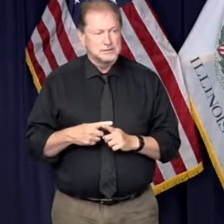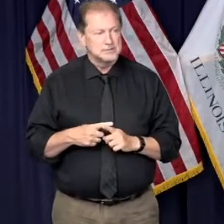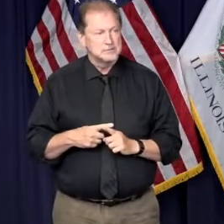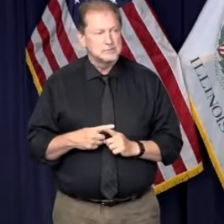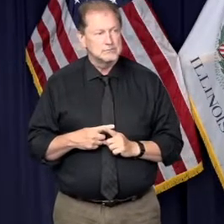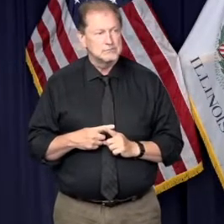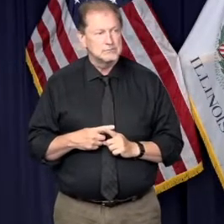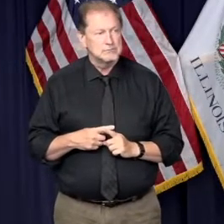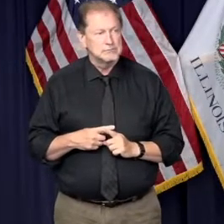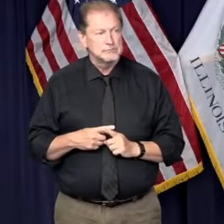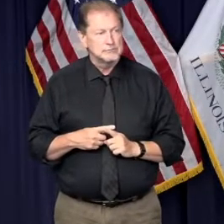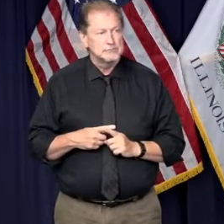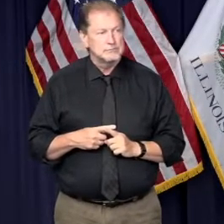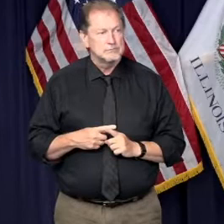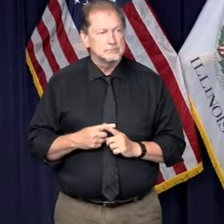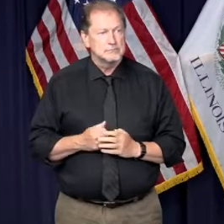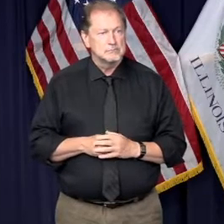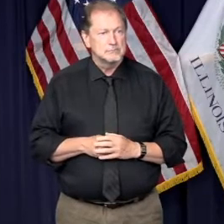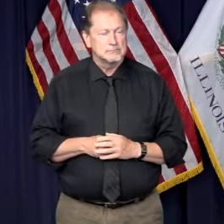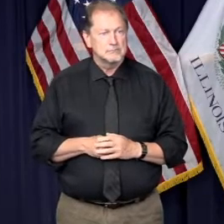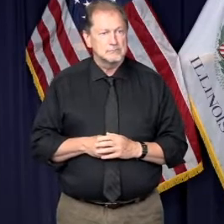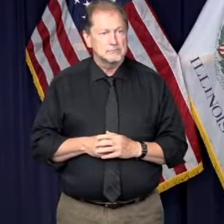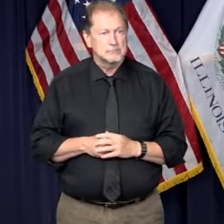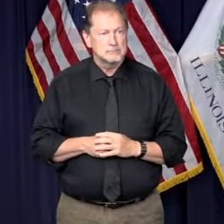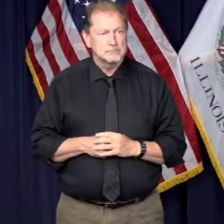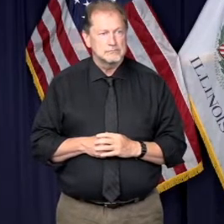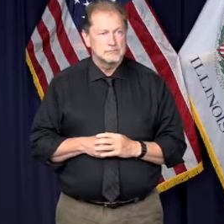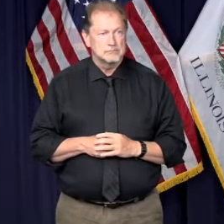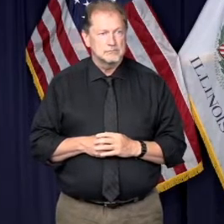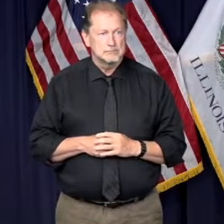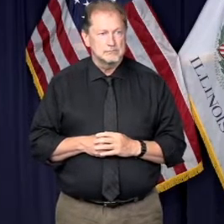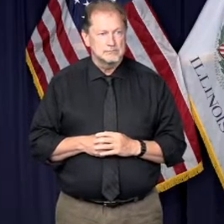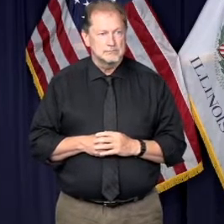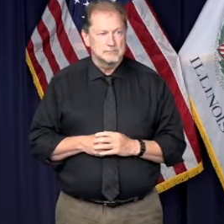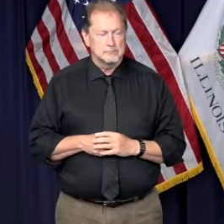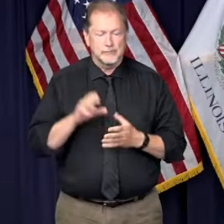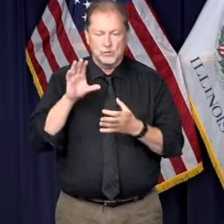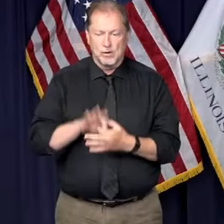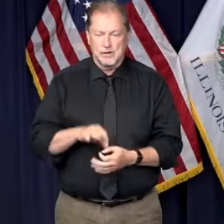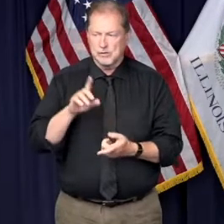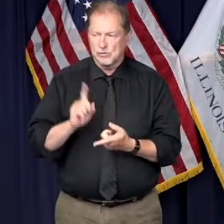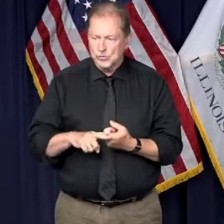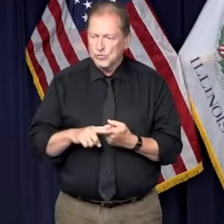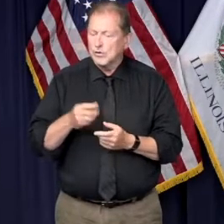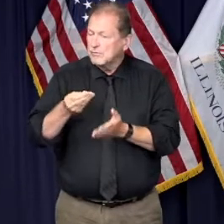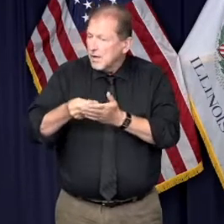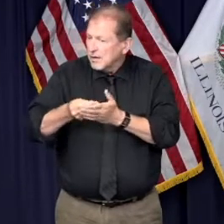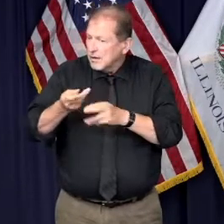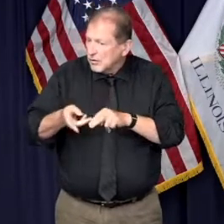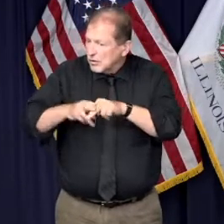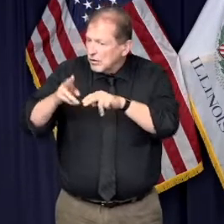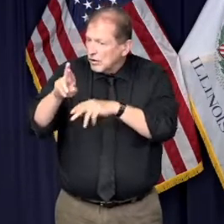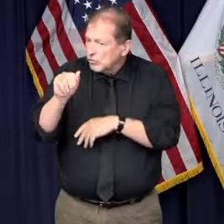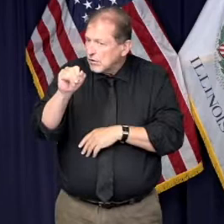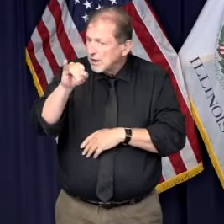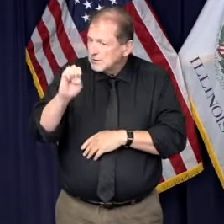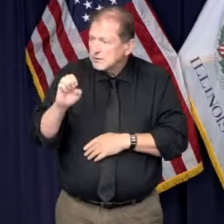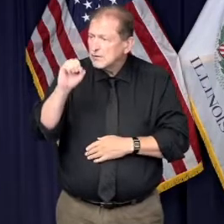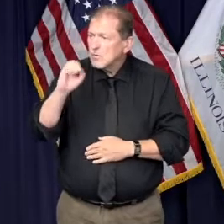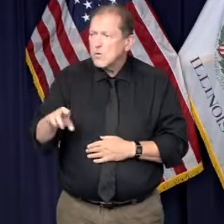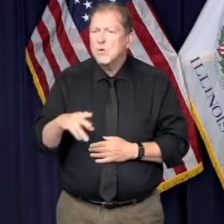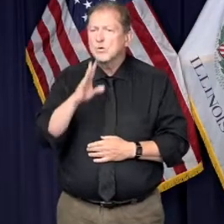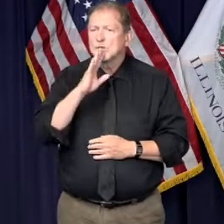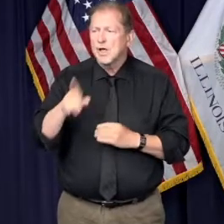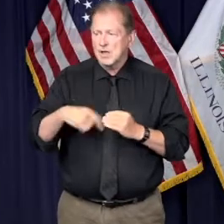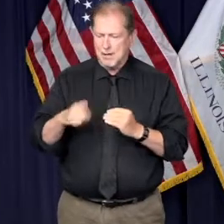with perhaps individual races, but also as far as your big issue, move to a graduated